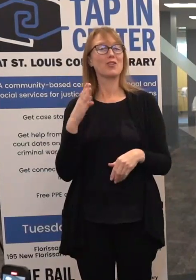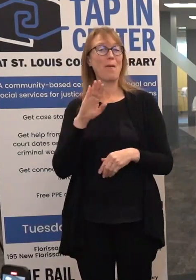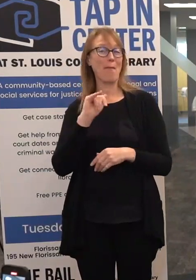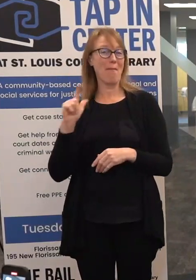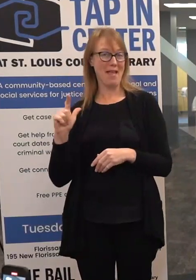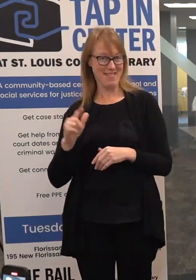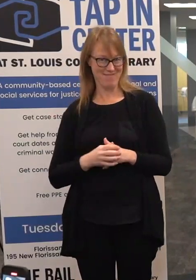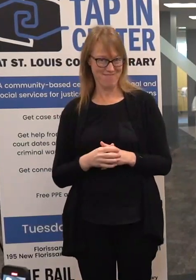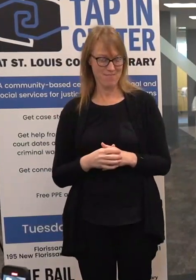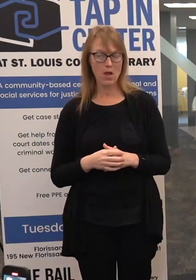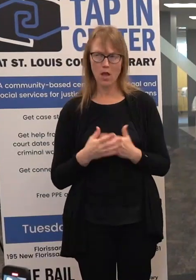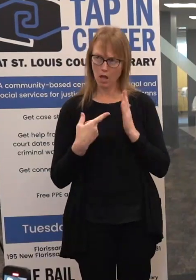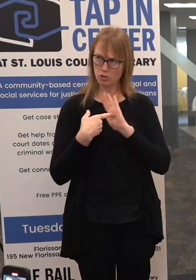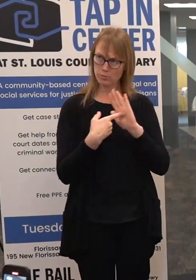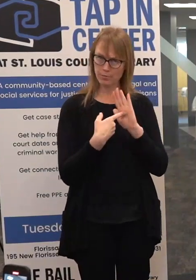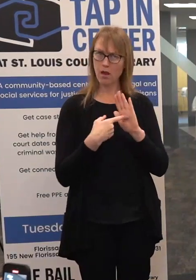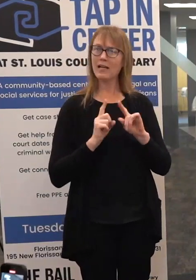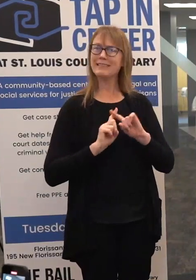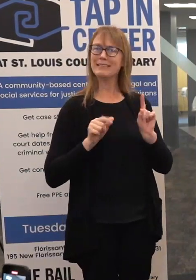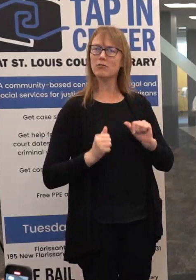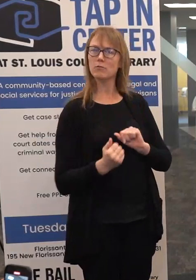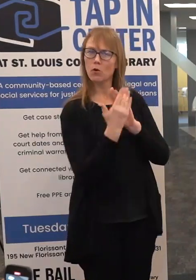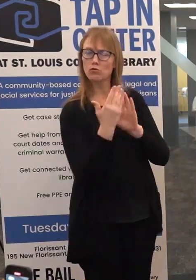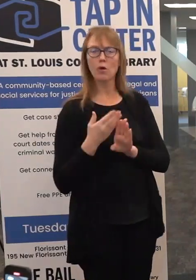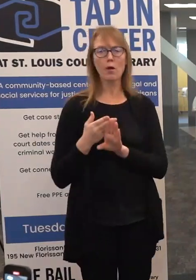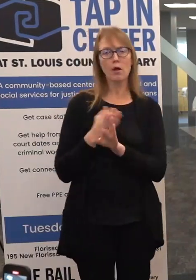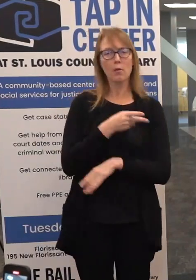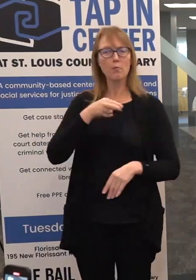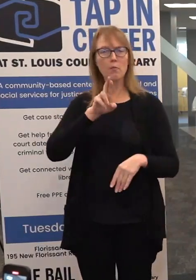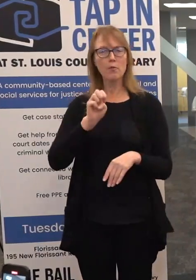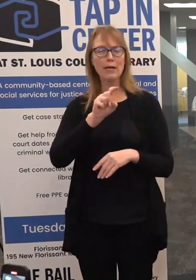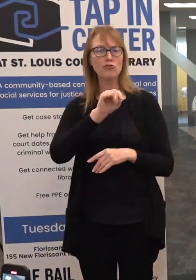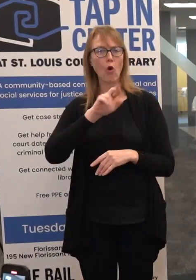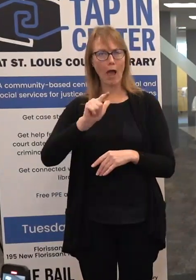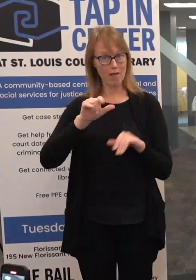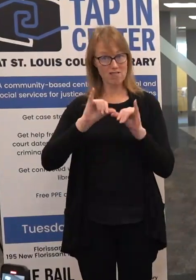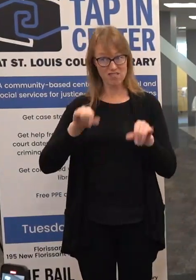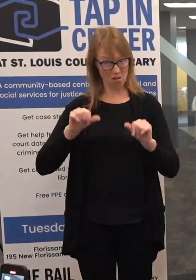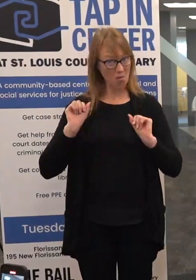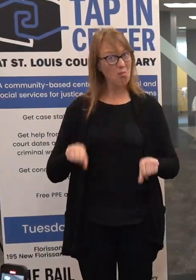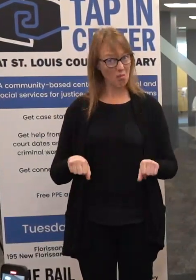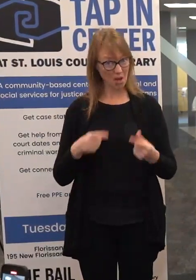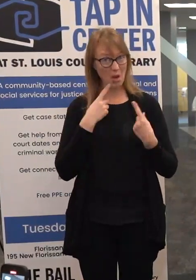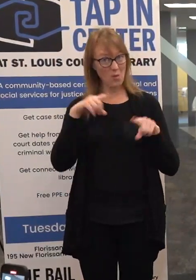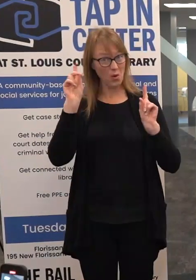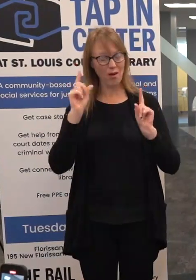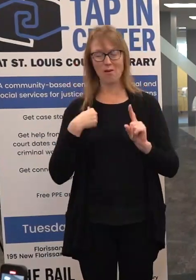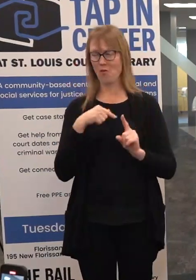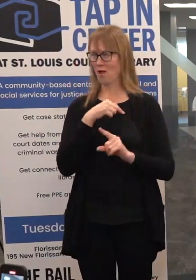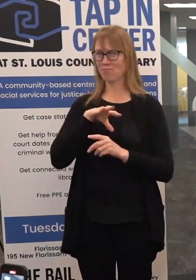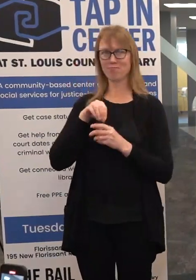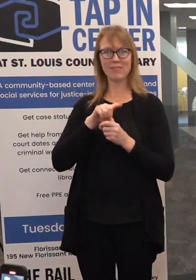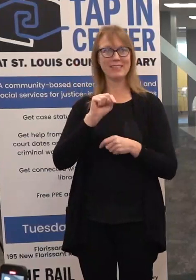demonstrating that a more humane, equitable, and effective pretrial system is possible. We've been a proud partner of the Tap-In Center since it first